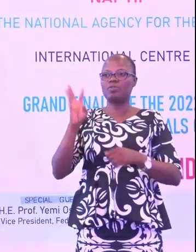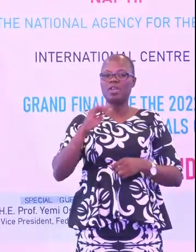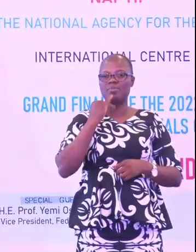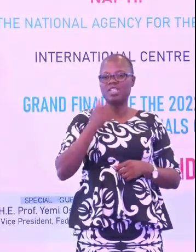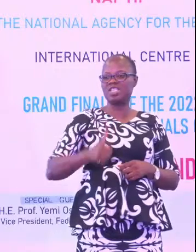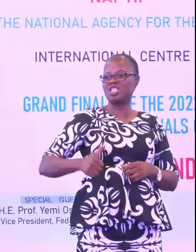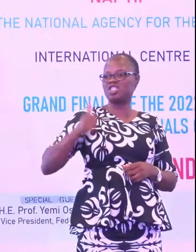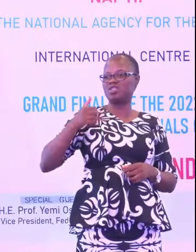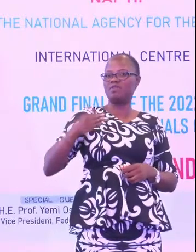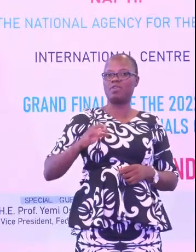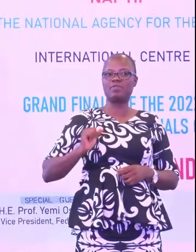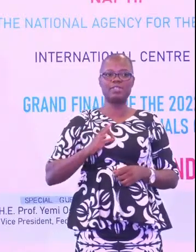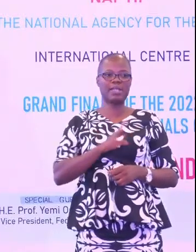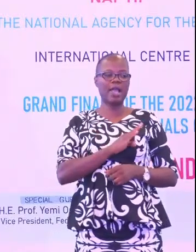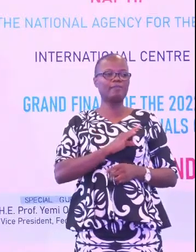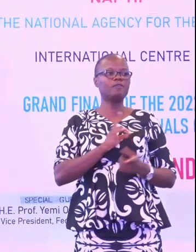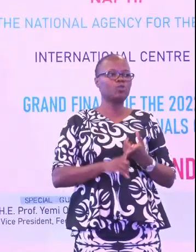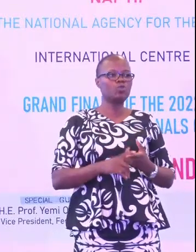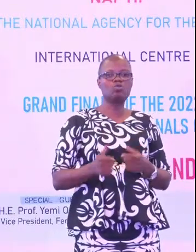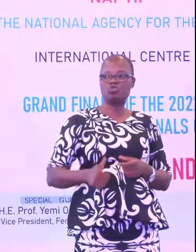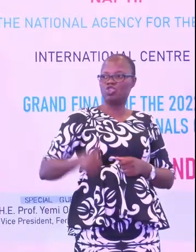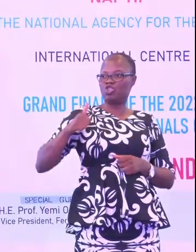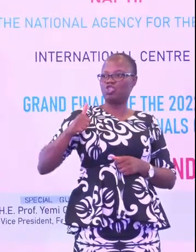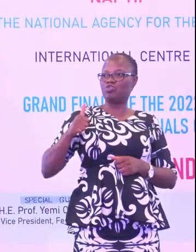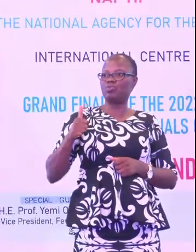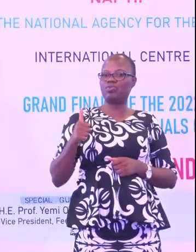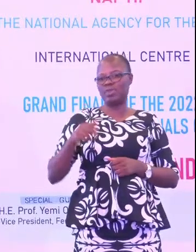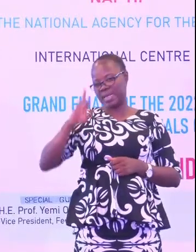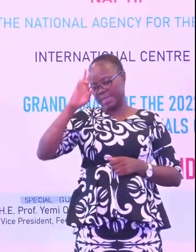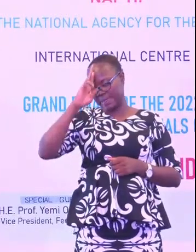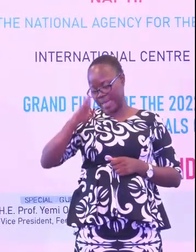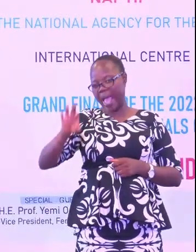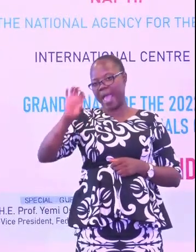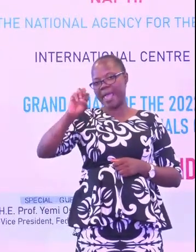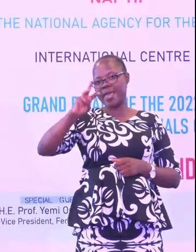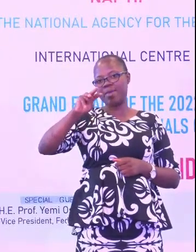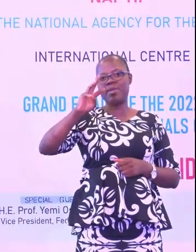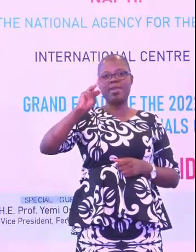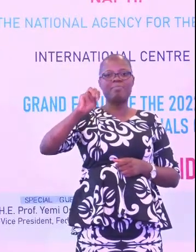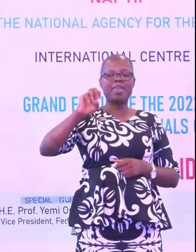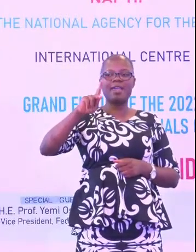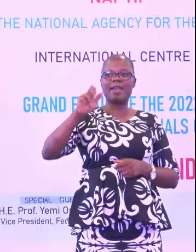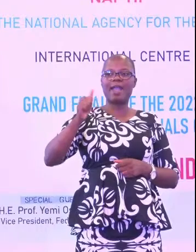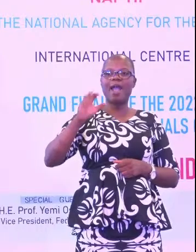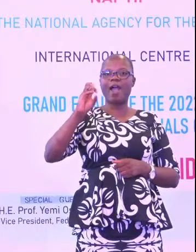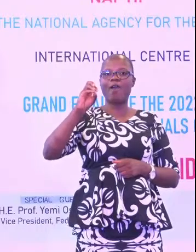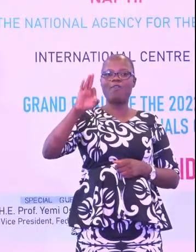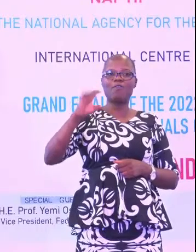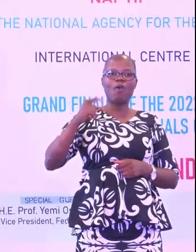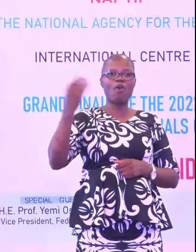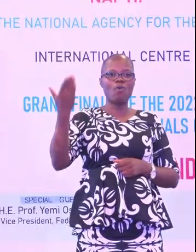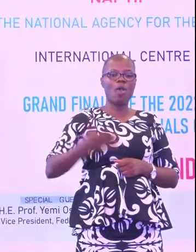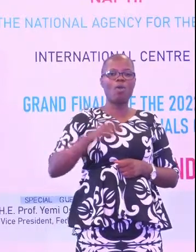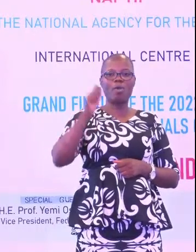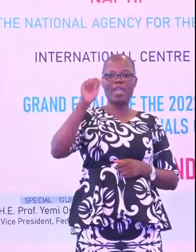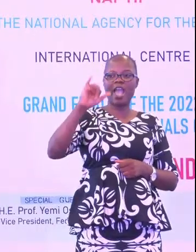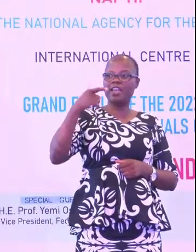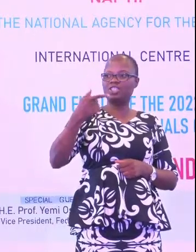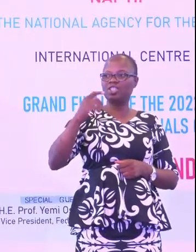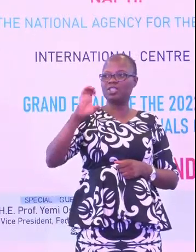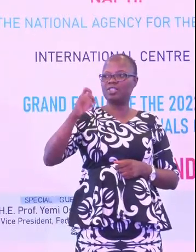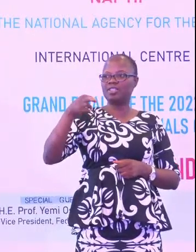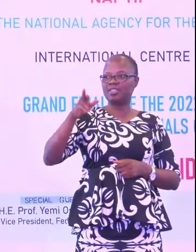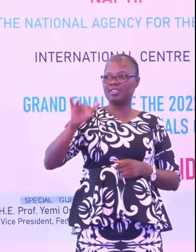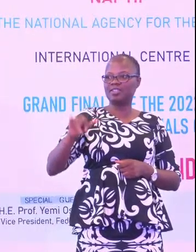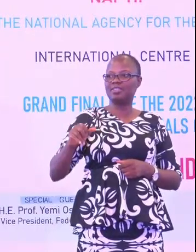Staff to Chief or Sir Emeka Ofo. Let's welcome AIG Chris Oke